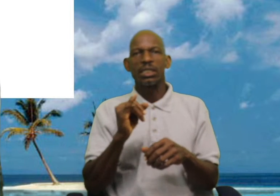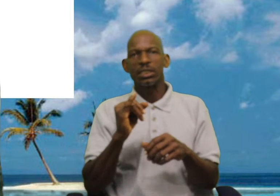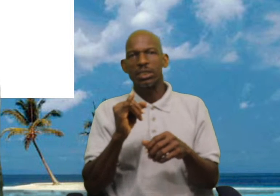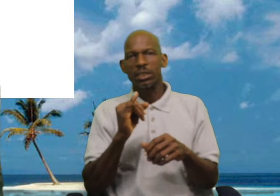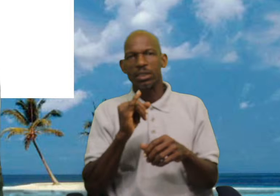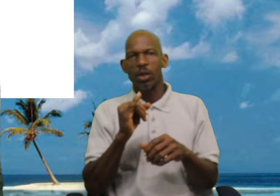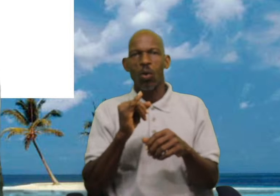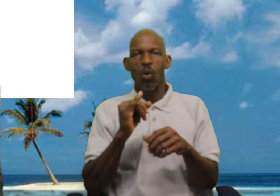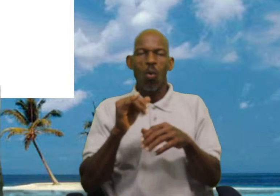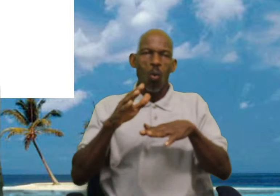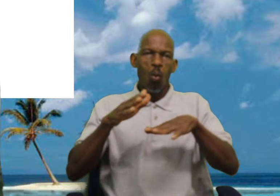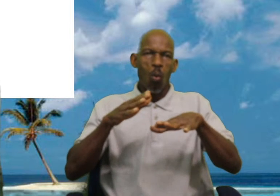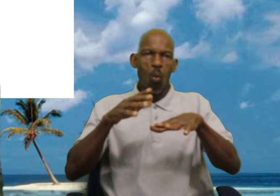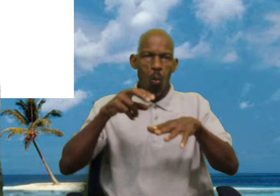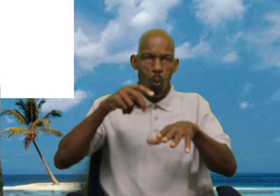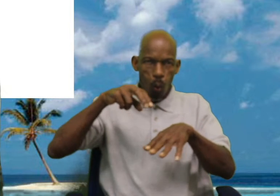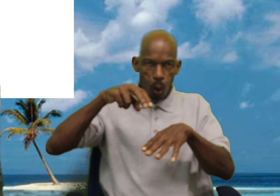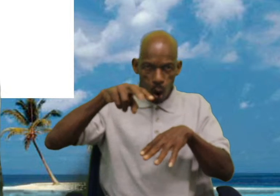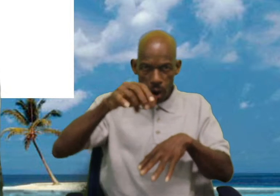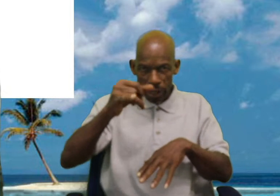sentence,